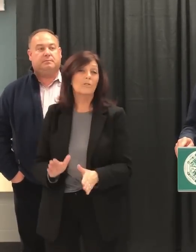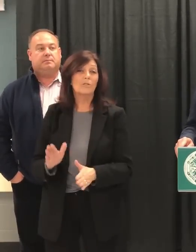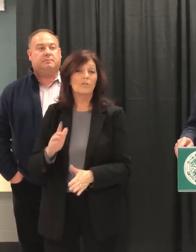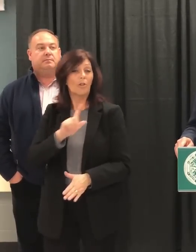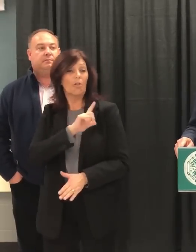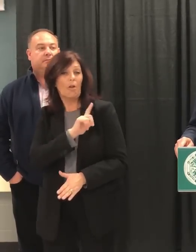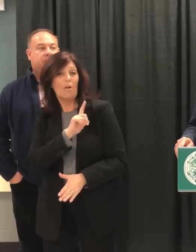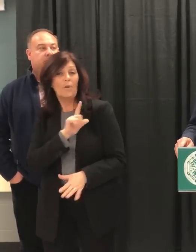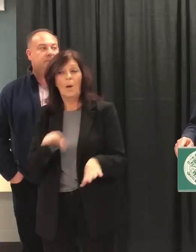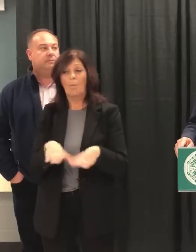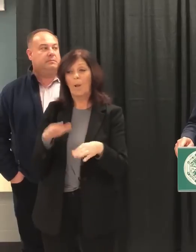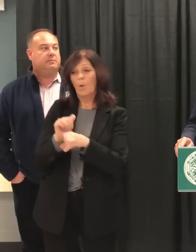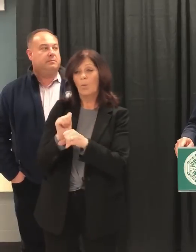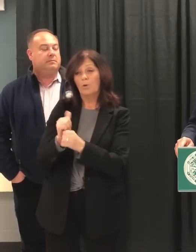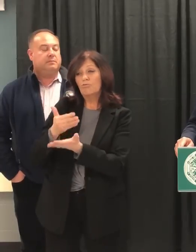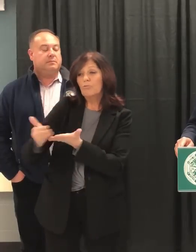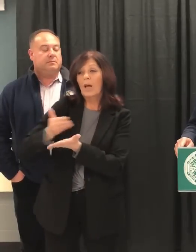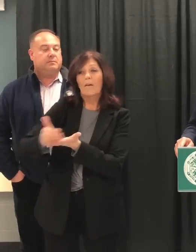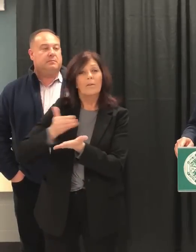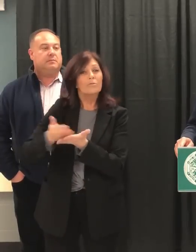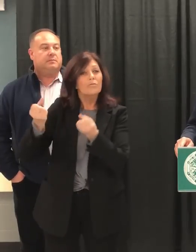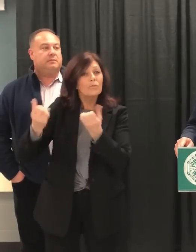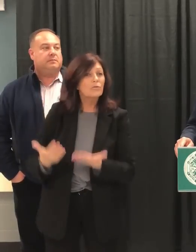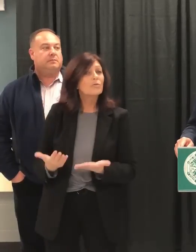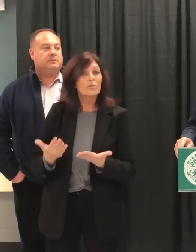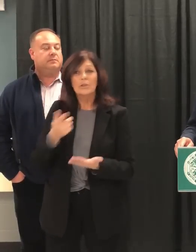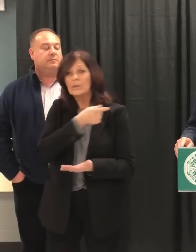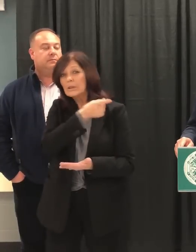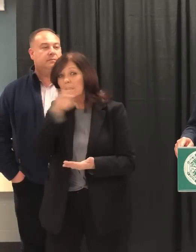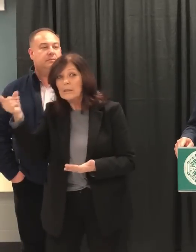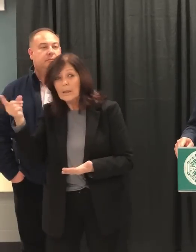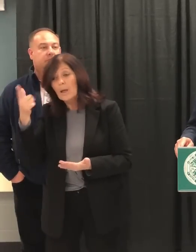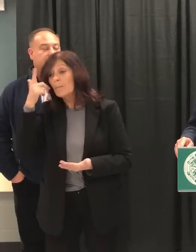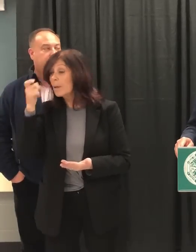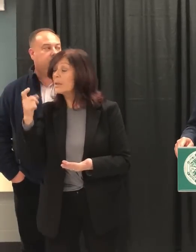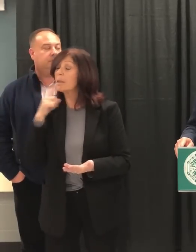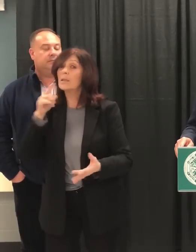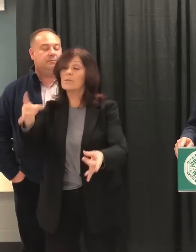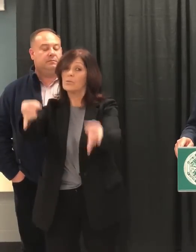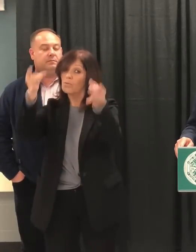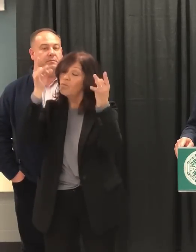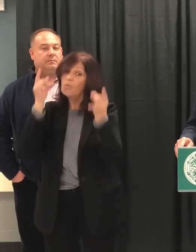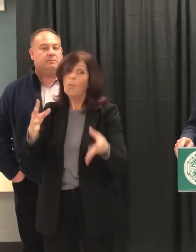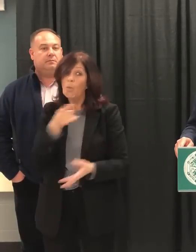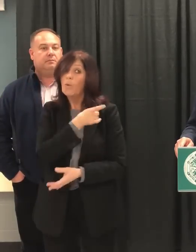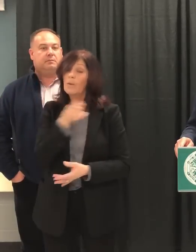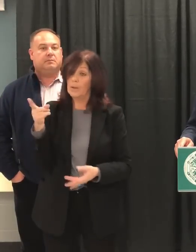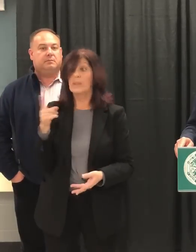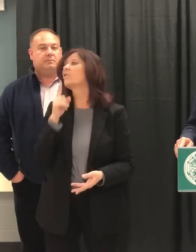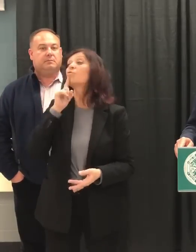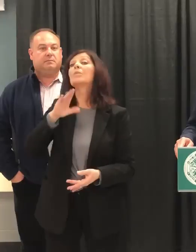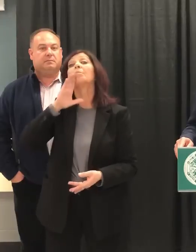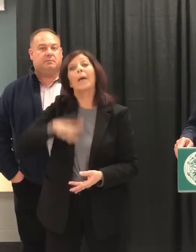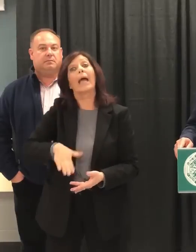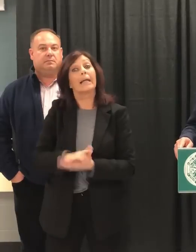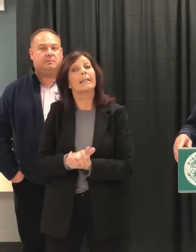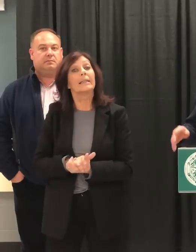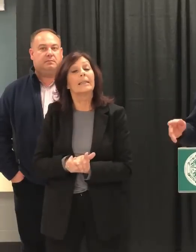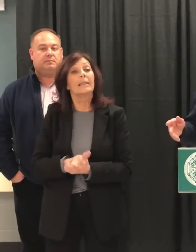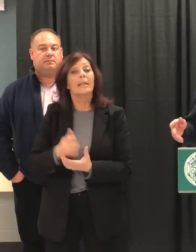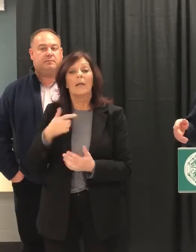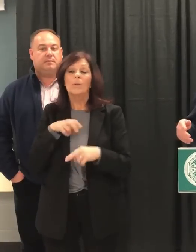our public works employees, and the other individuals that are out there in these conditions, because it is brutal. It is really bad. We